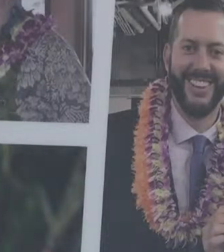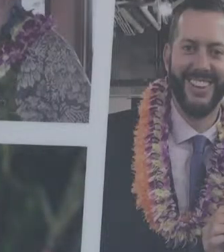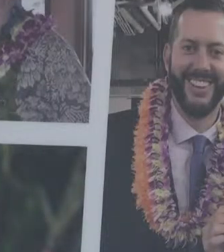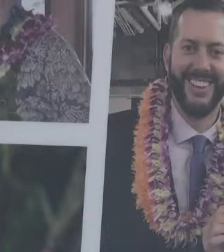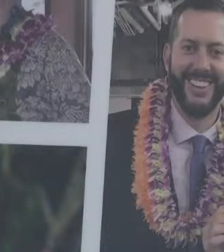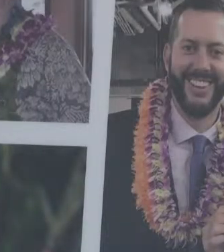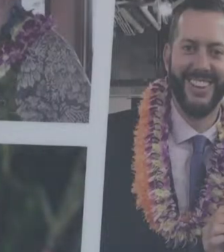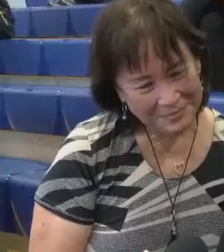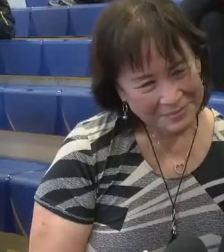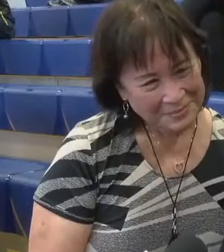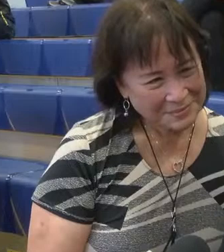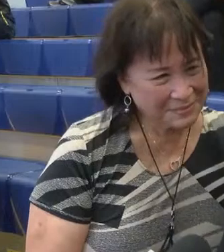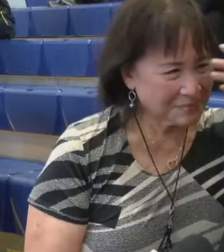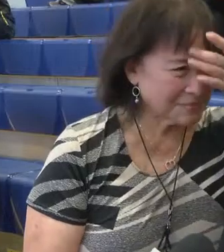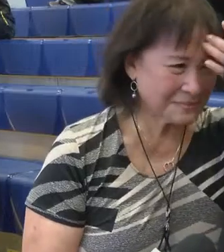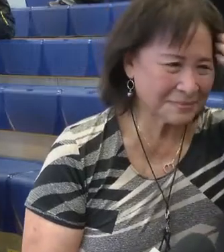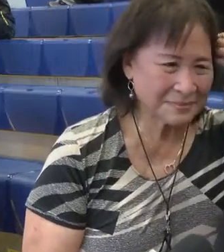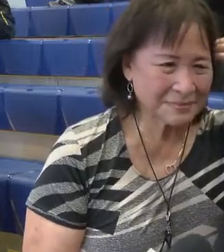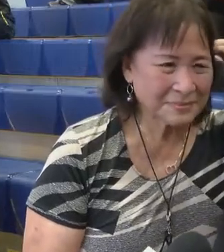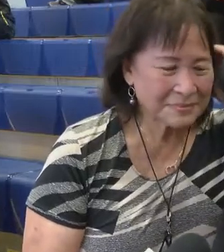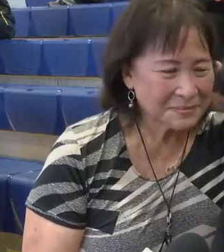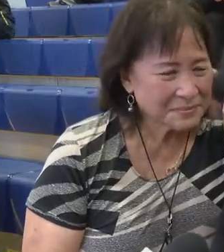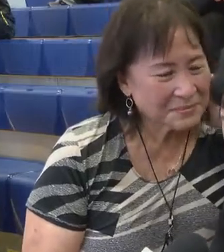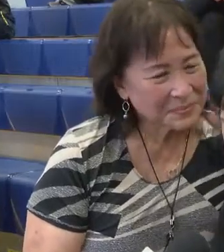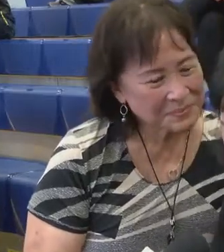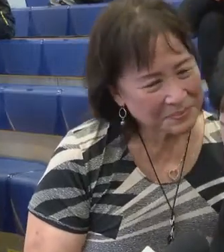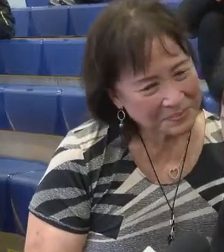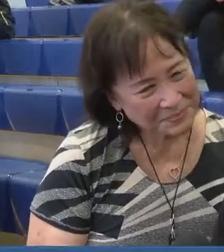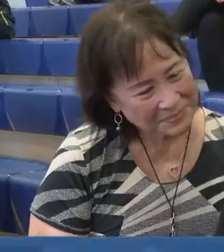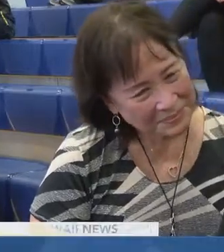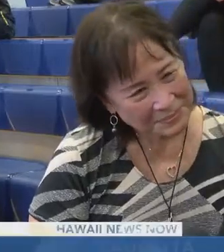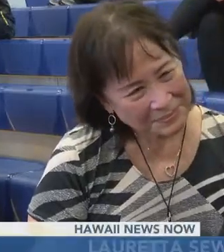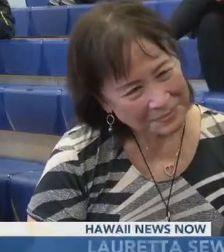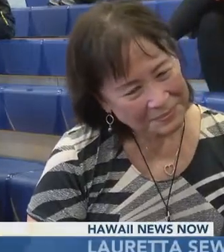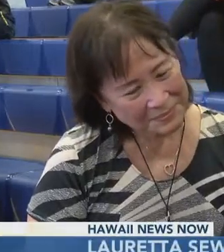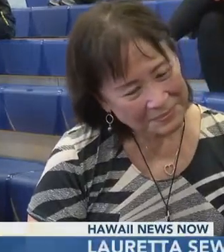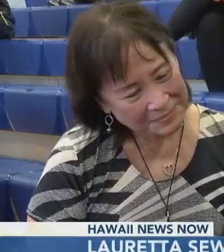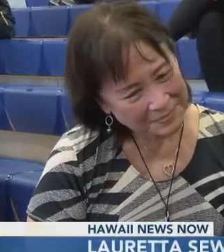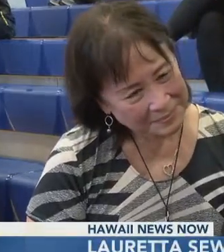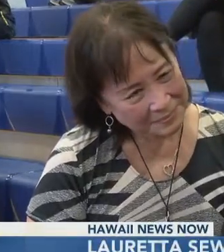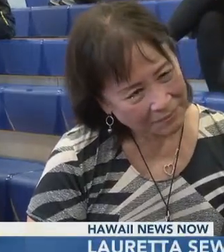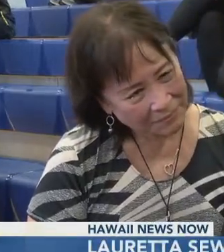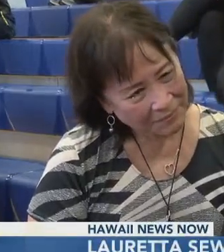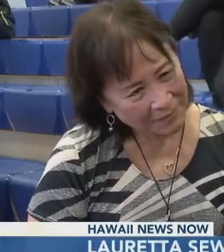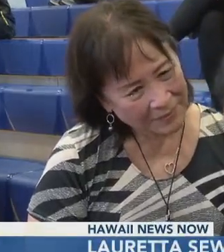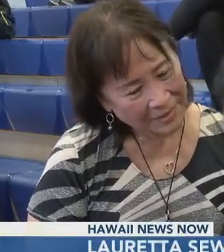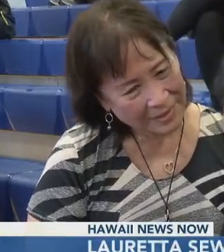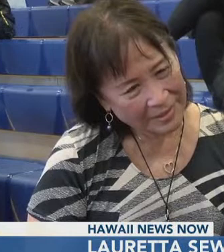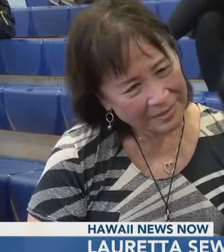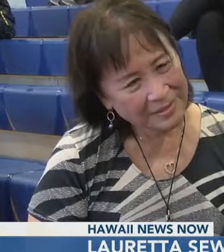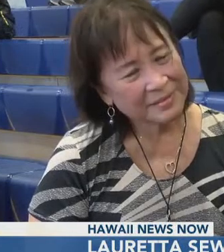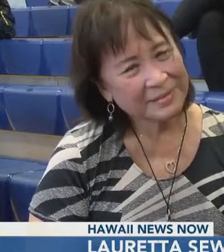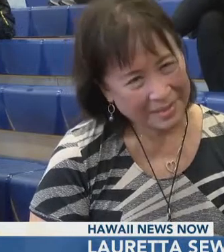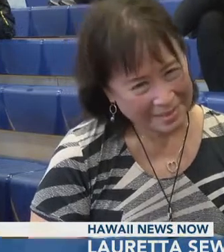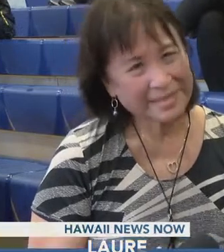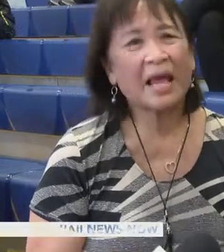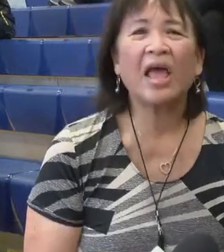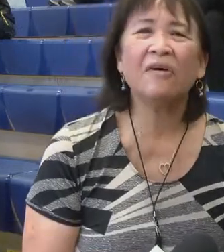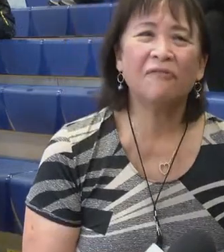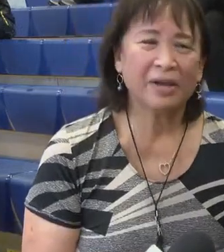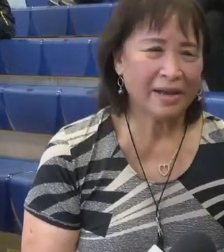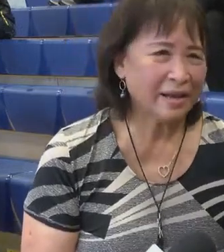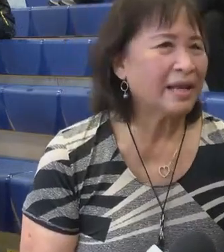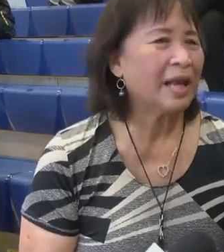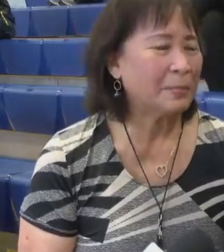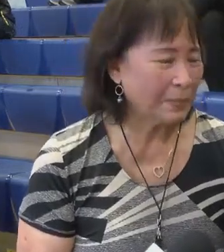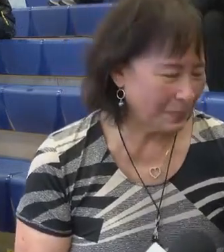playing surface. And when I went to the volleyball games, I had to buy him his coffee. And when I was late, he